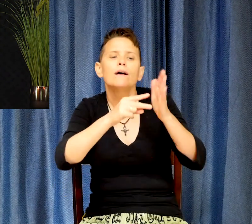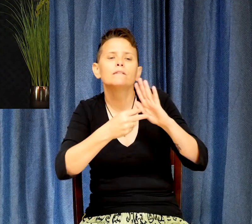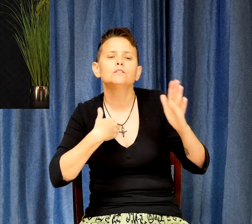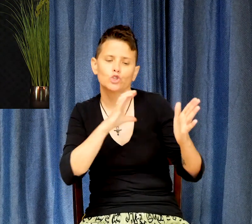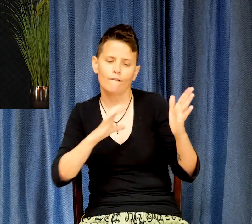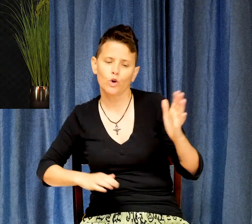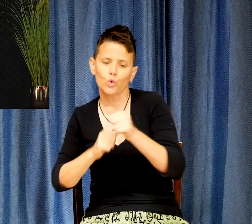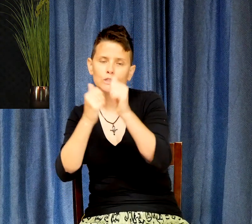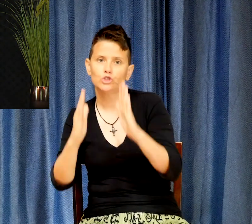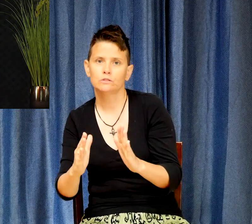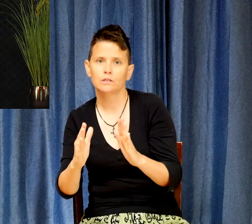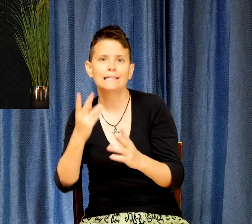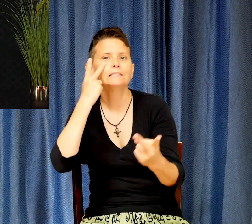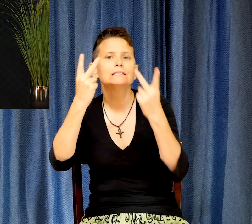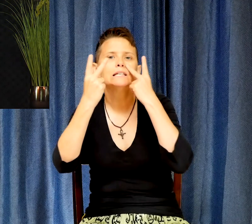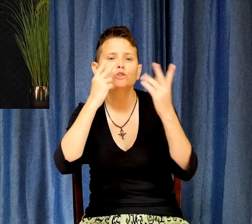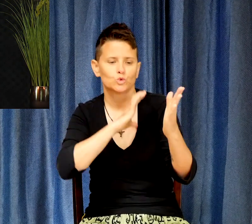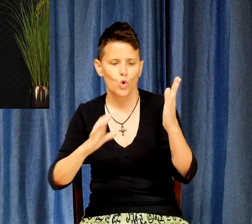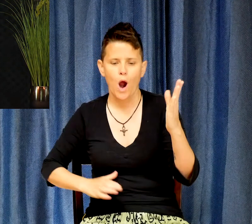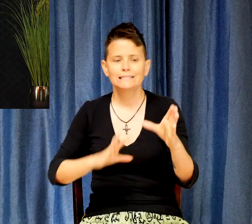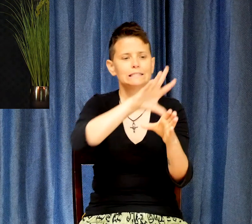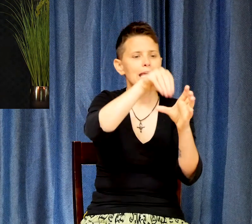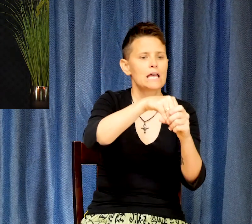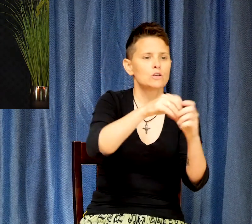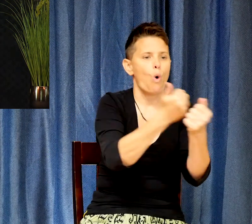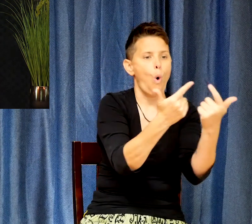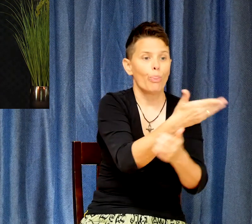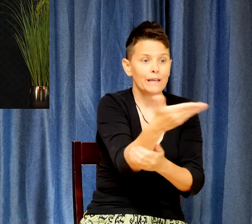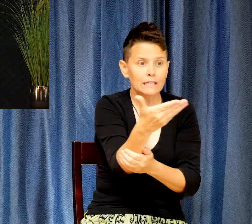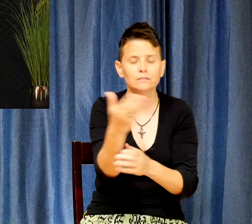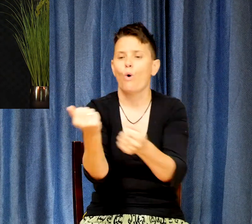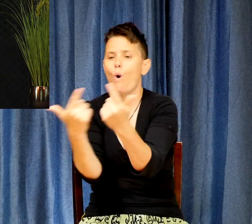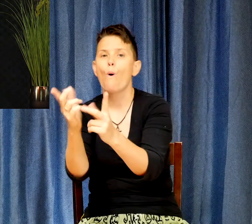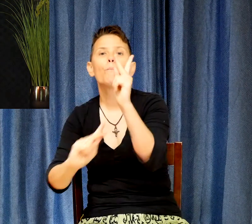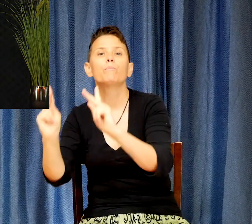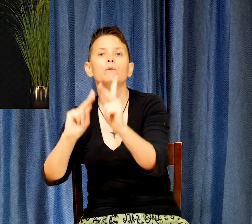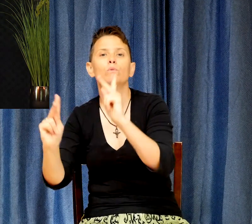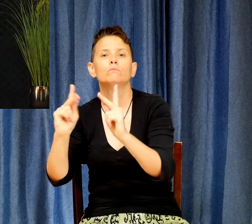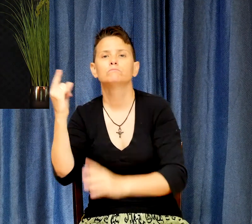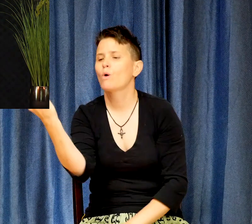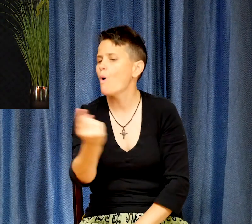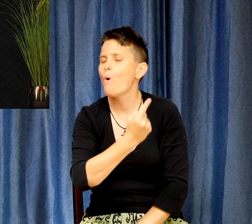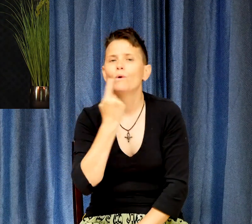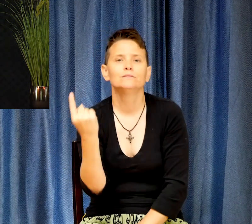Christ in everything and everyone else. That is a definition that will never fail you, always demand